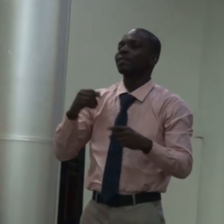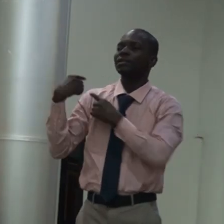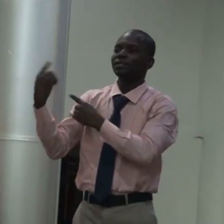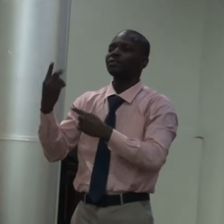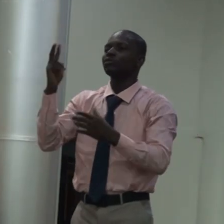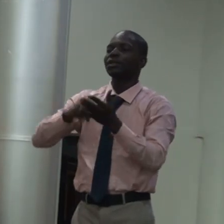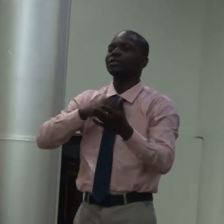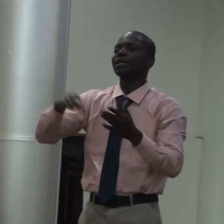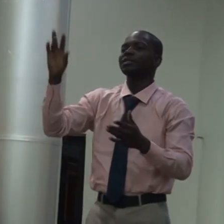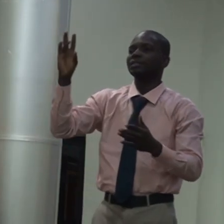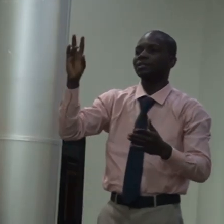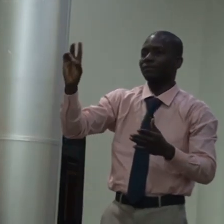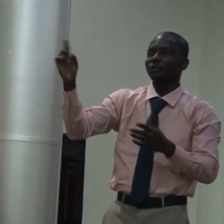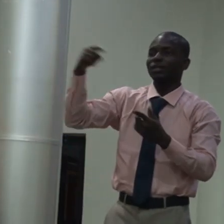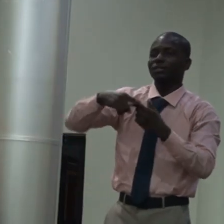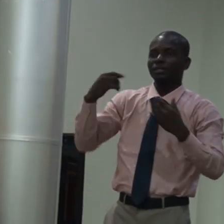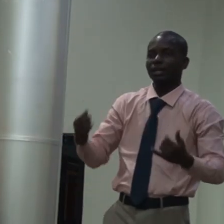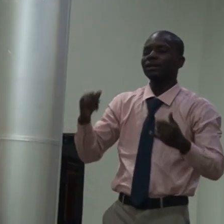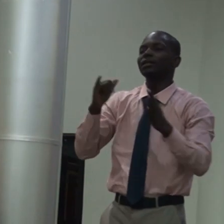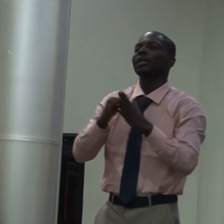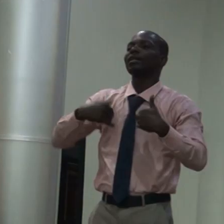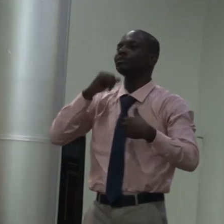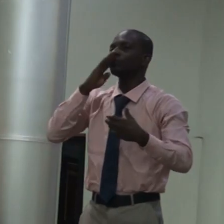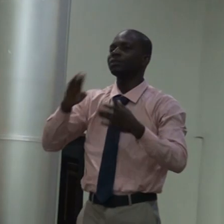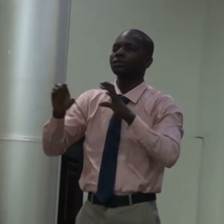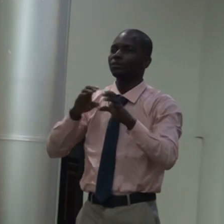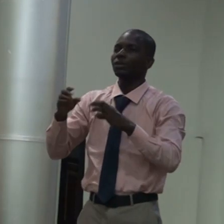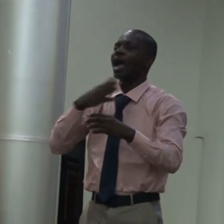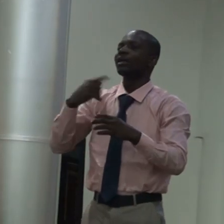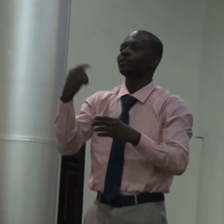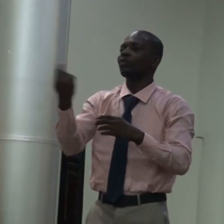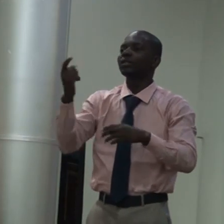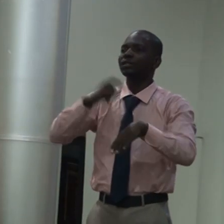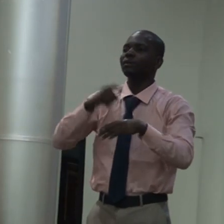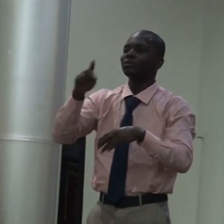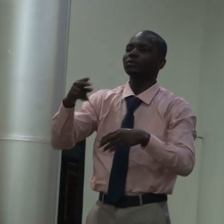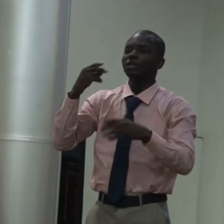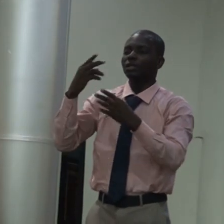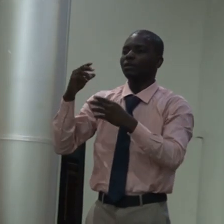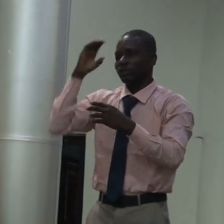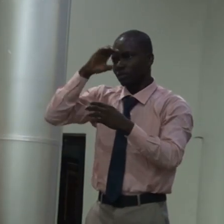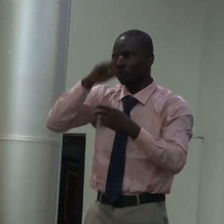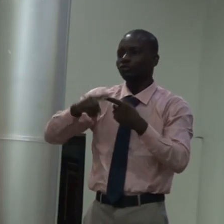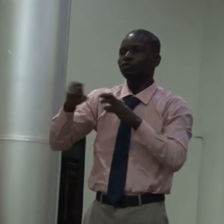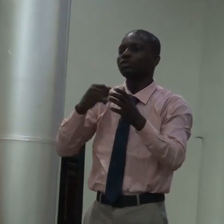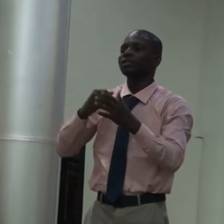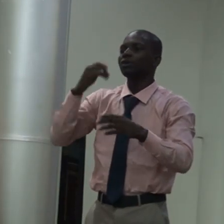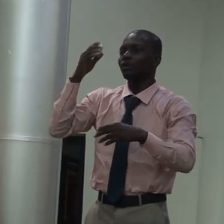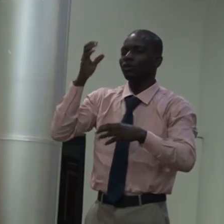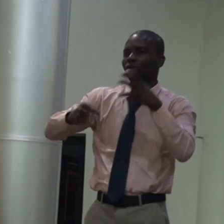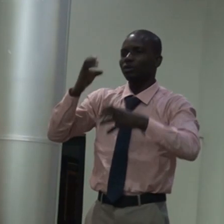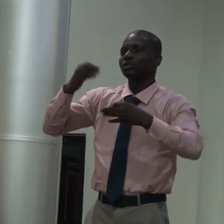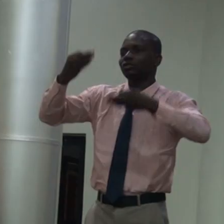since 2007 till date, that has not been done. And the only time we sought to do it by going to court, we got judgment, but